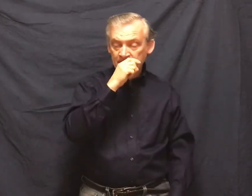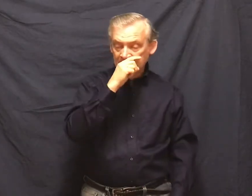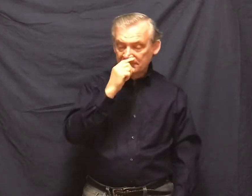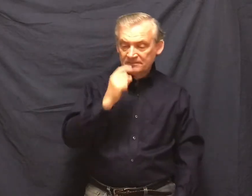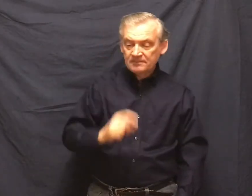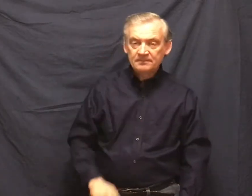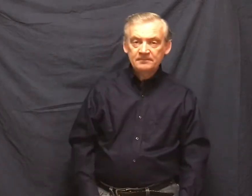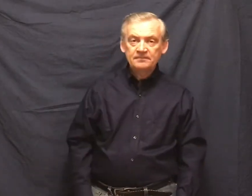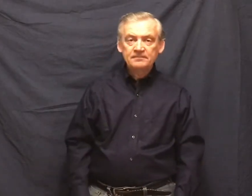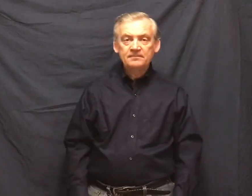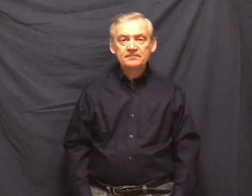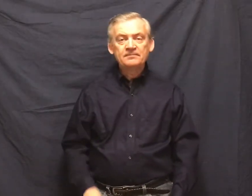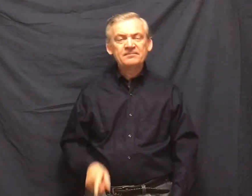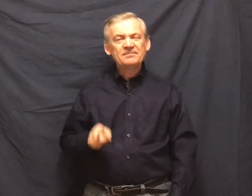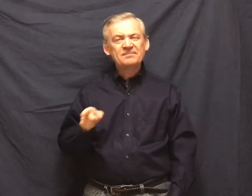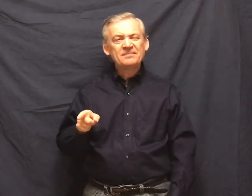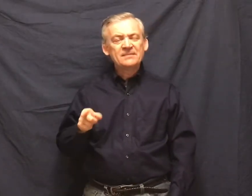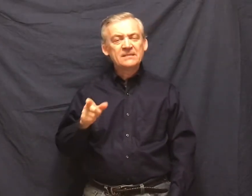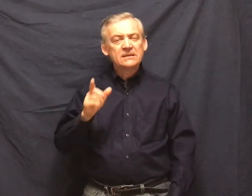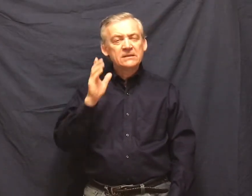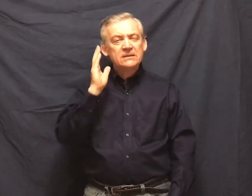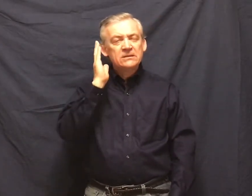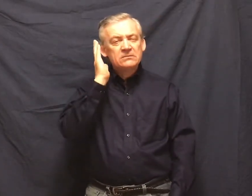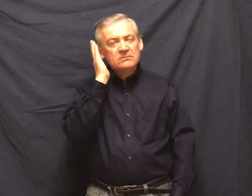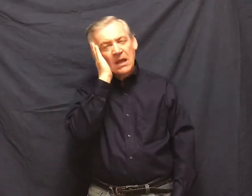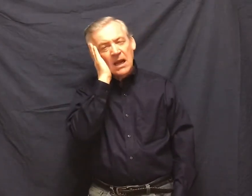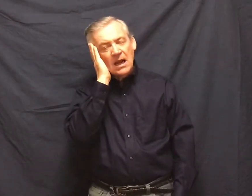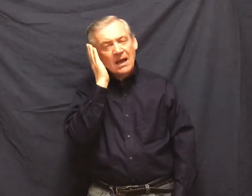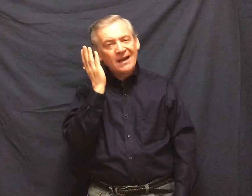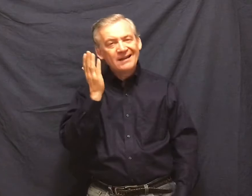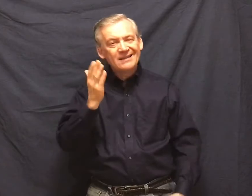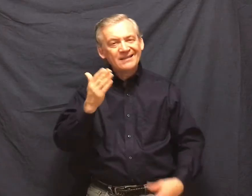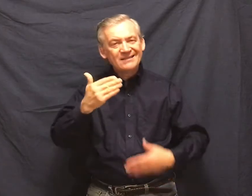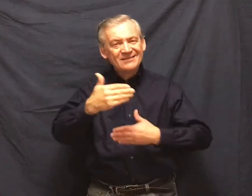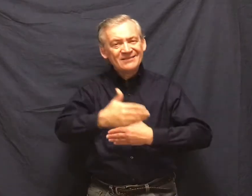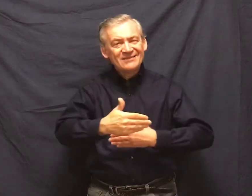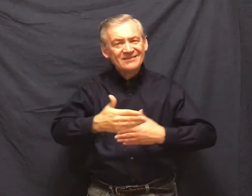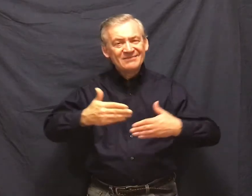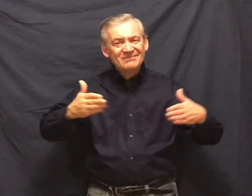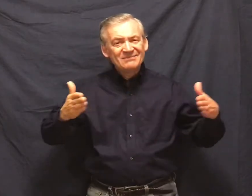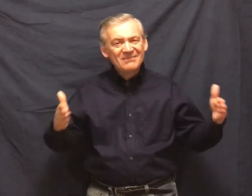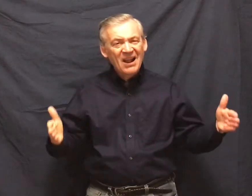Crook's bunk was a long box filled with straw, on which his blankets were flung.